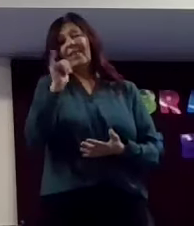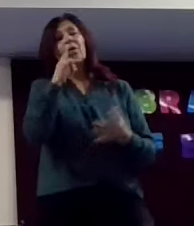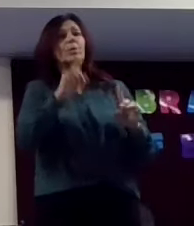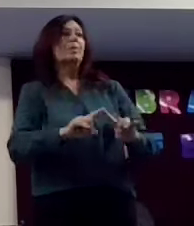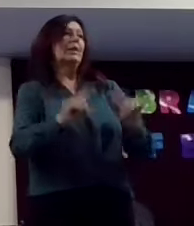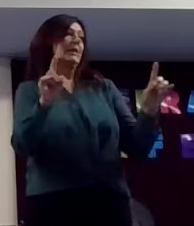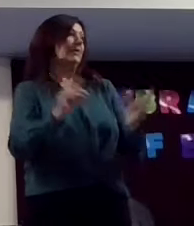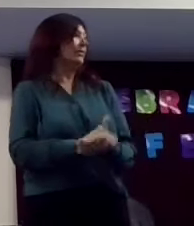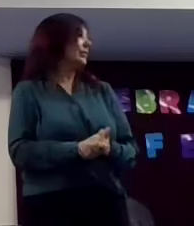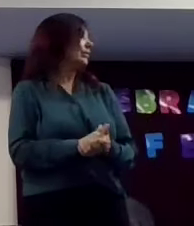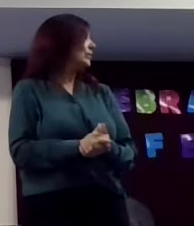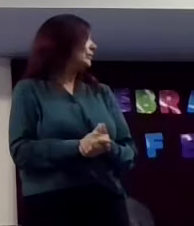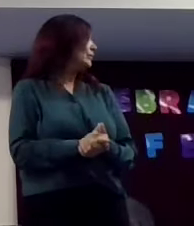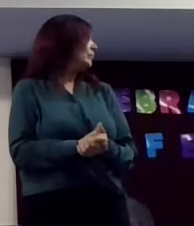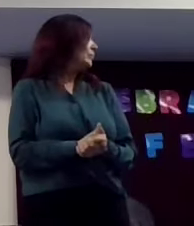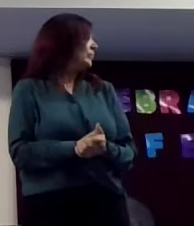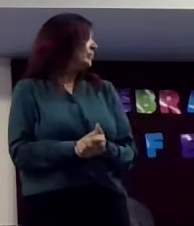be the difference.